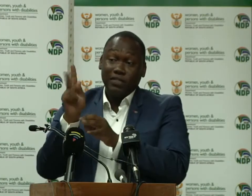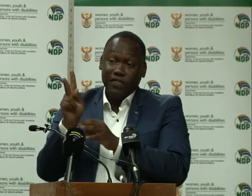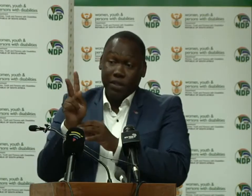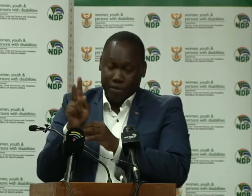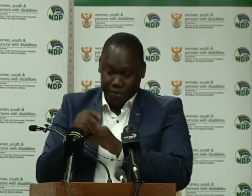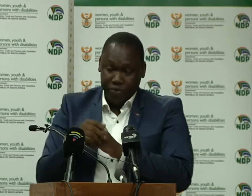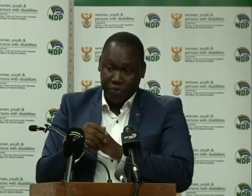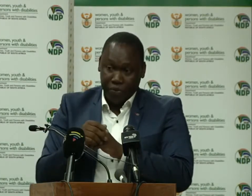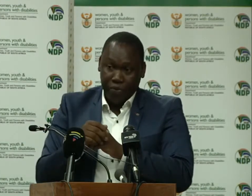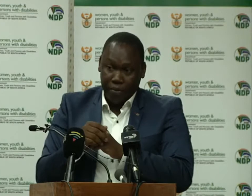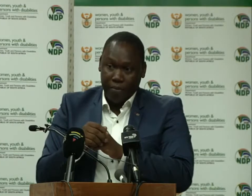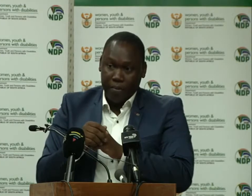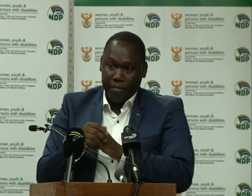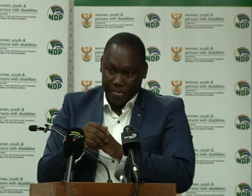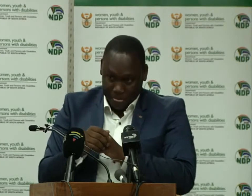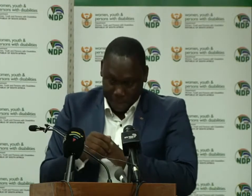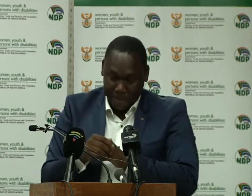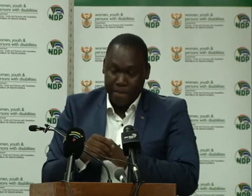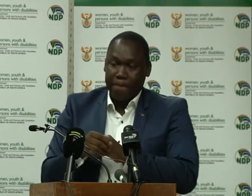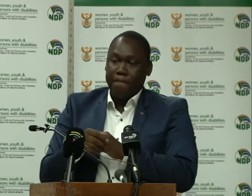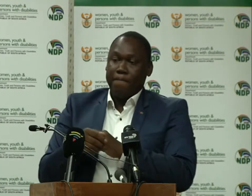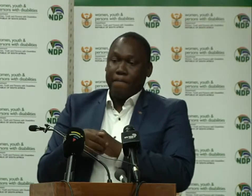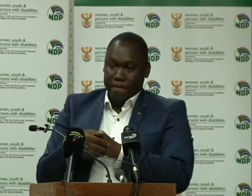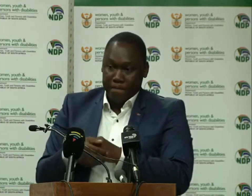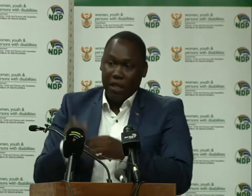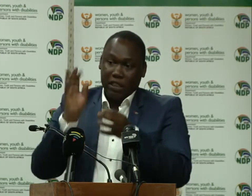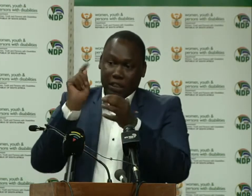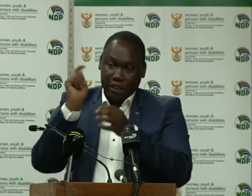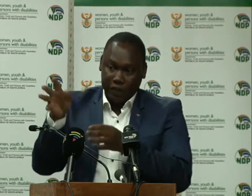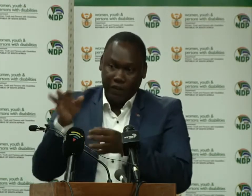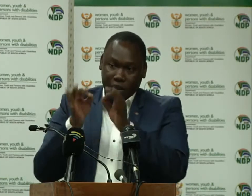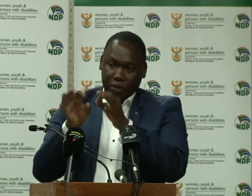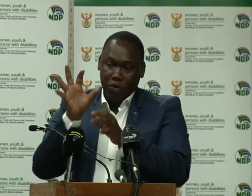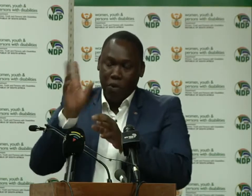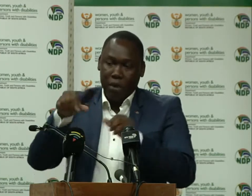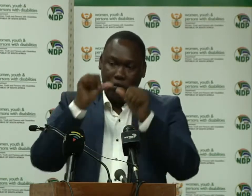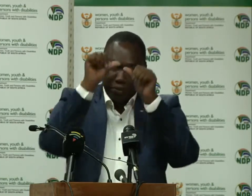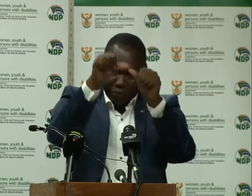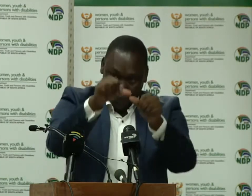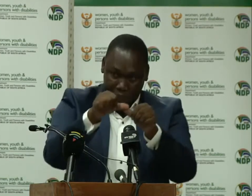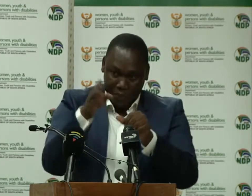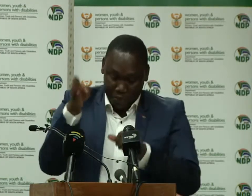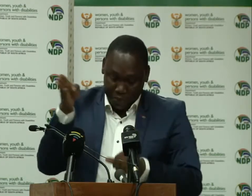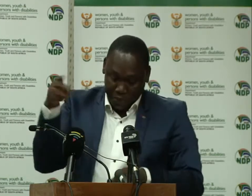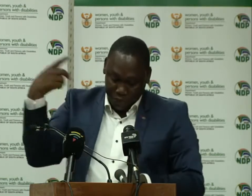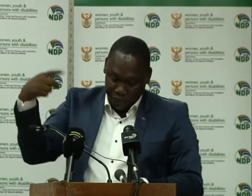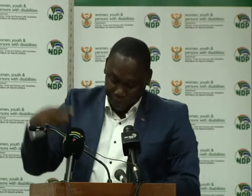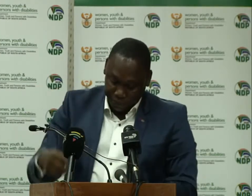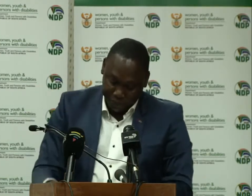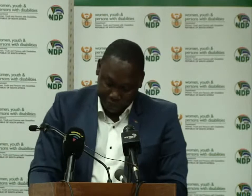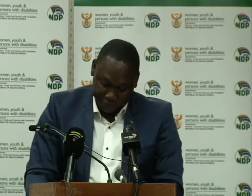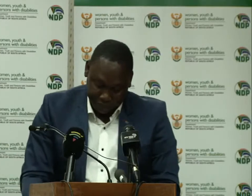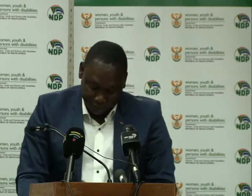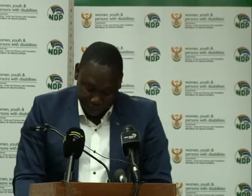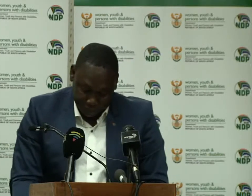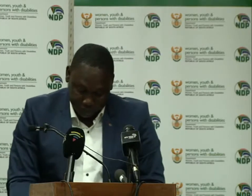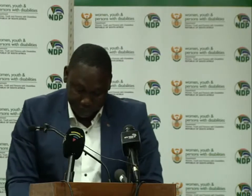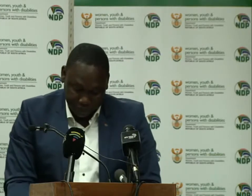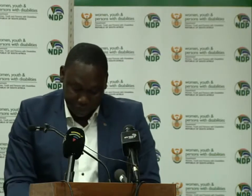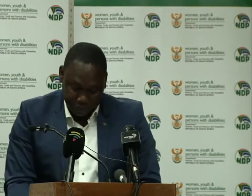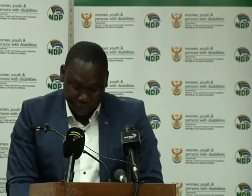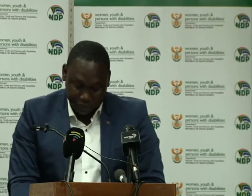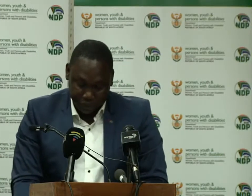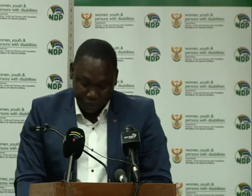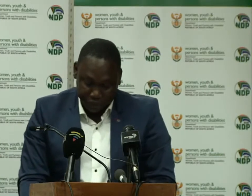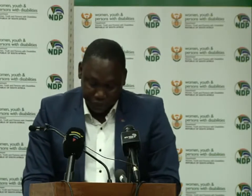it makes it much easier for them to get access to information, like getting interpreters on TV. So yeah, we've been looking